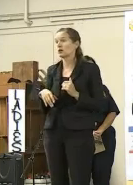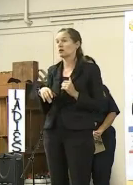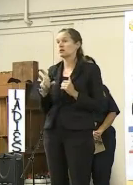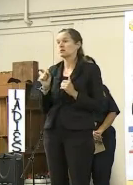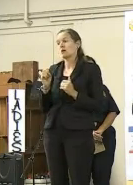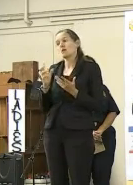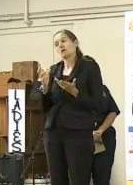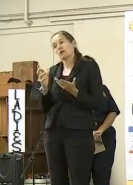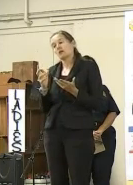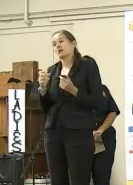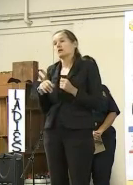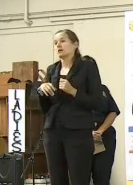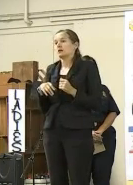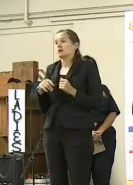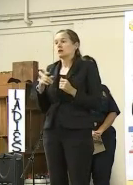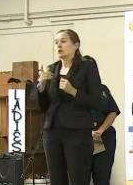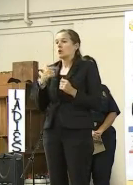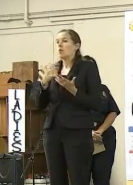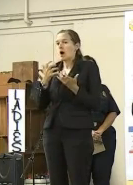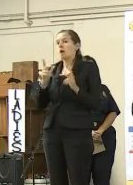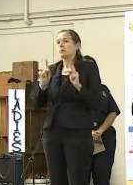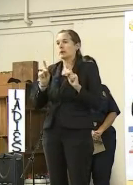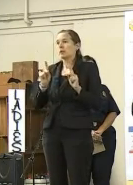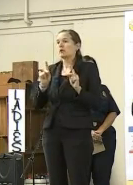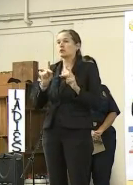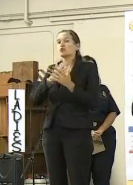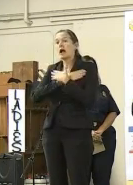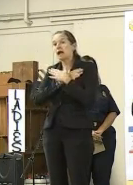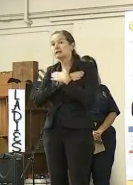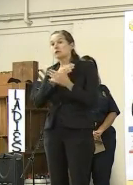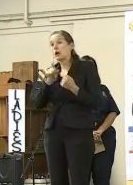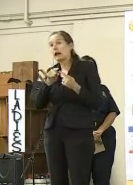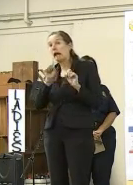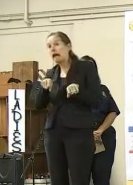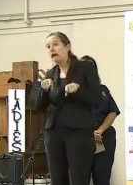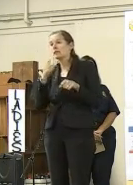know, resting our folks, because you never know how long it's going to take.